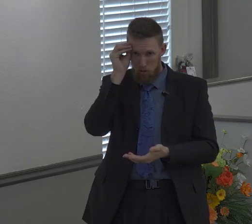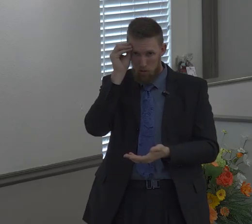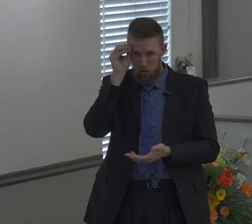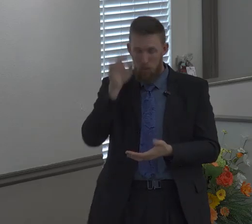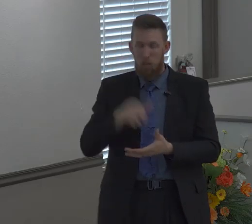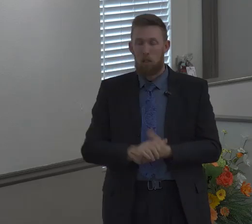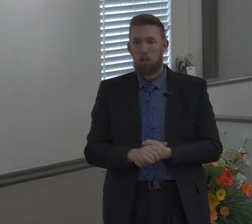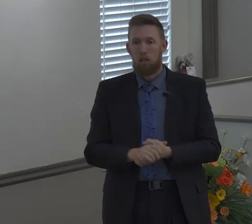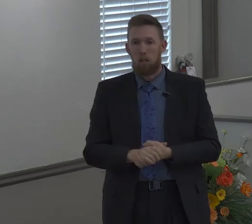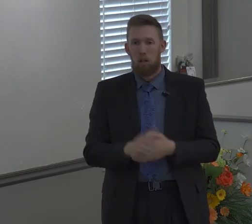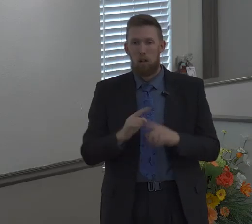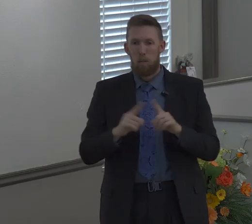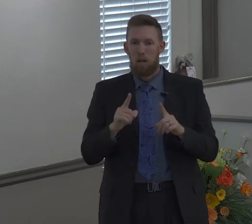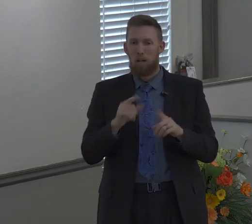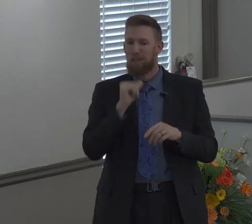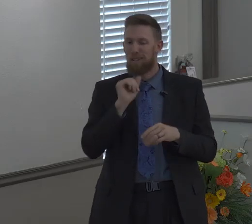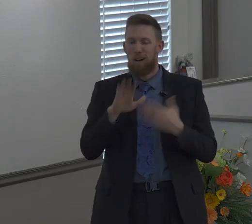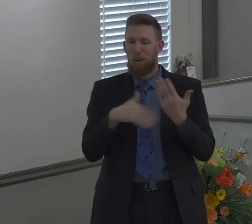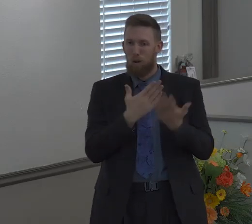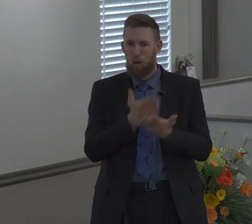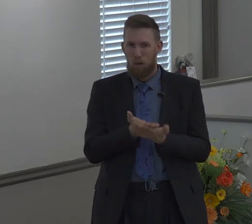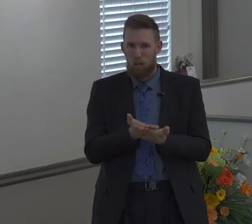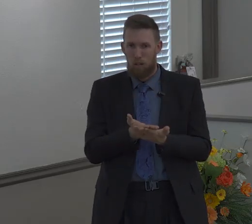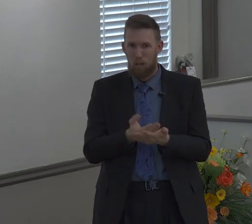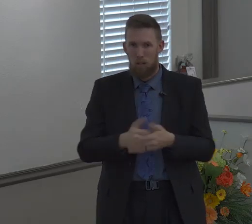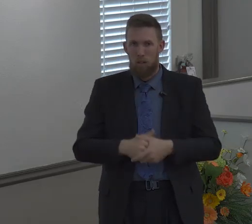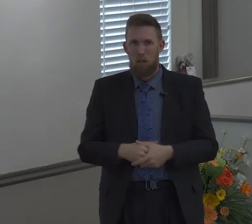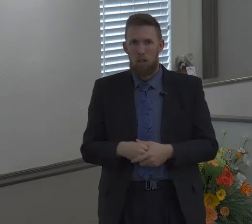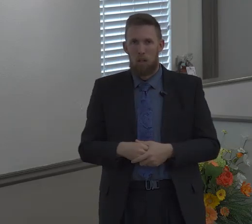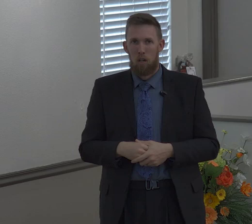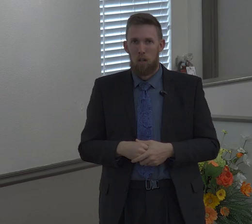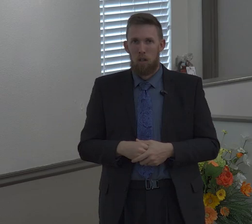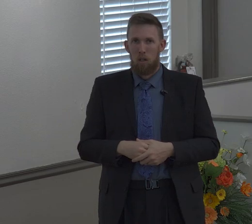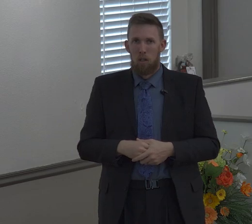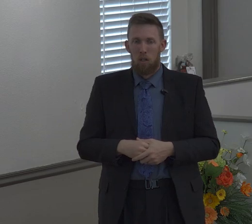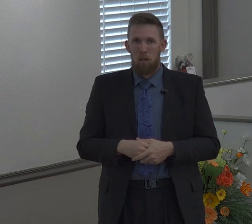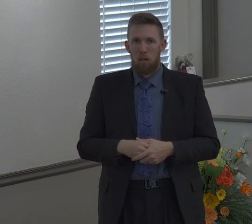and not to learn. It's a picture of our day.